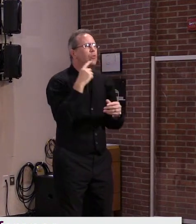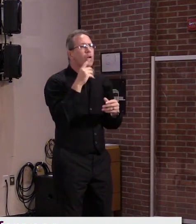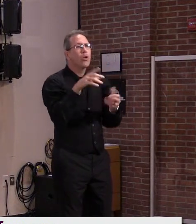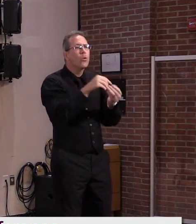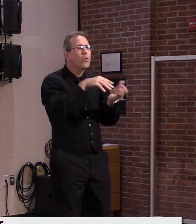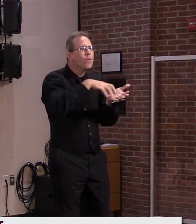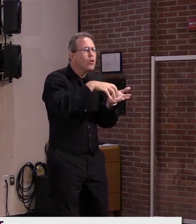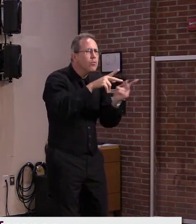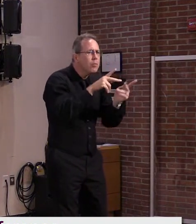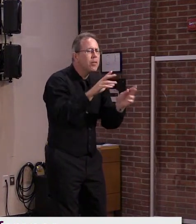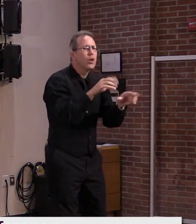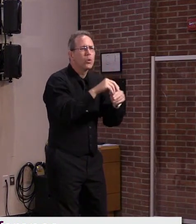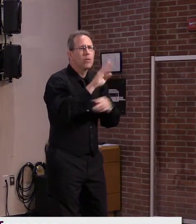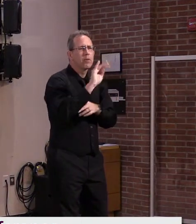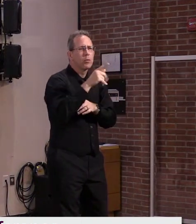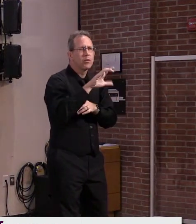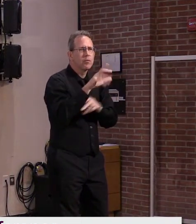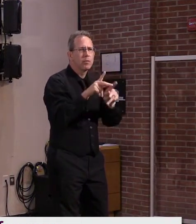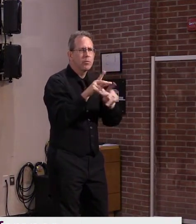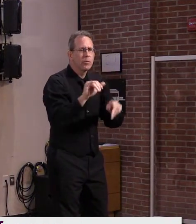anything?